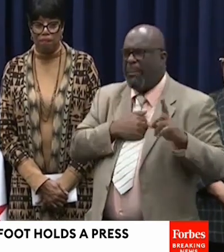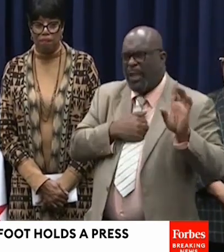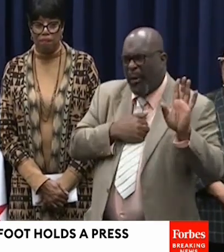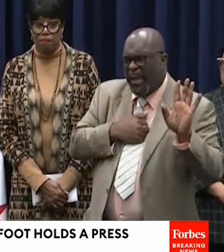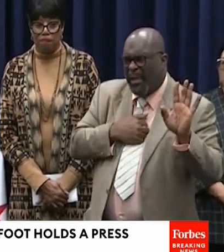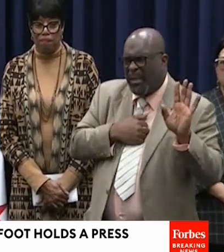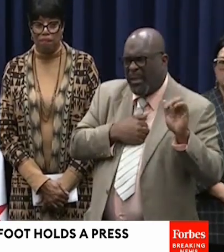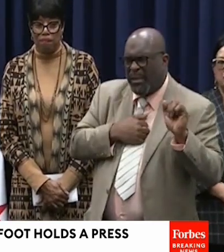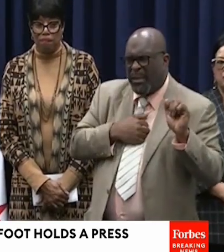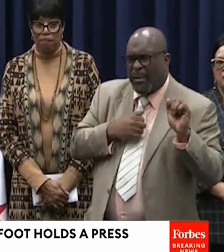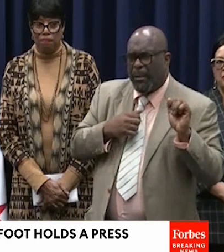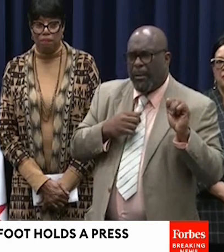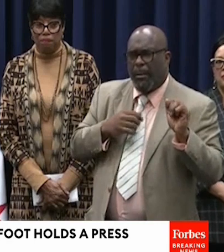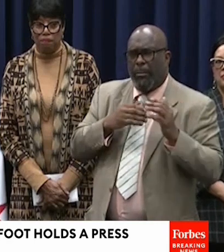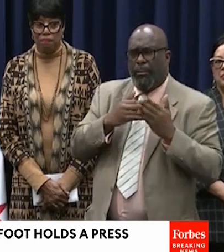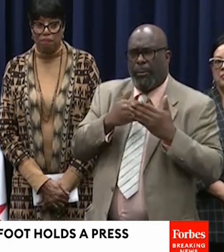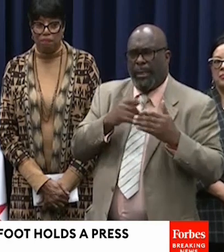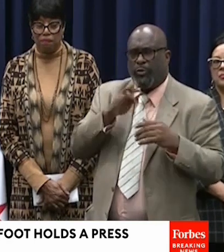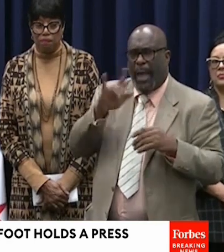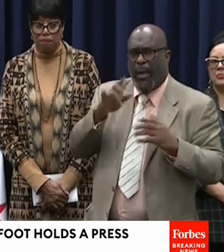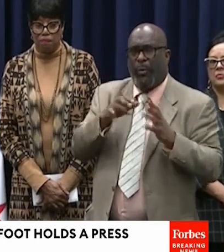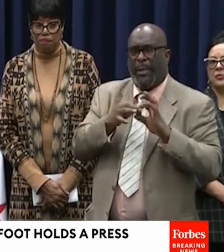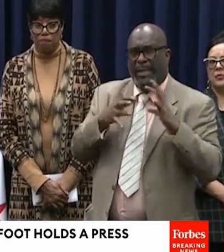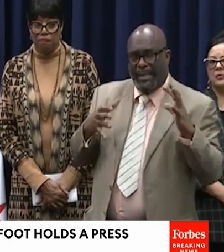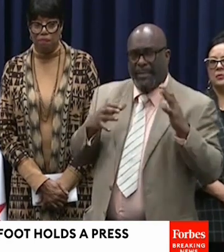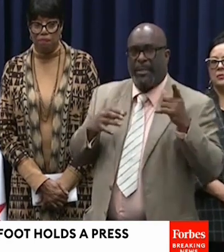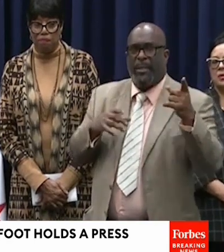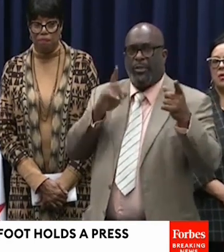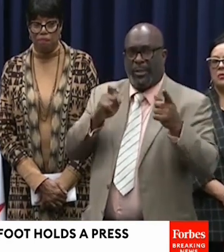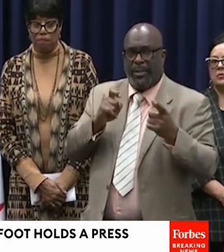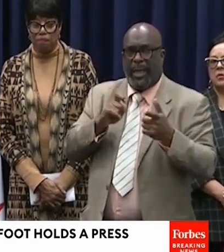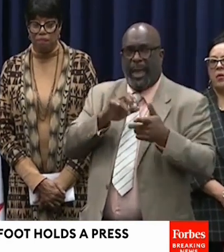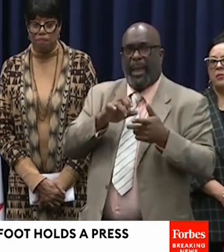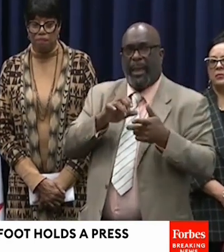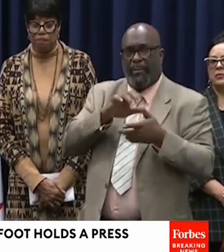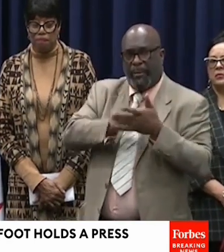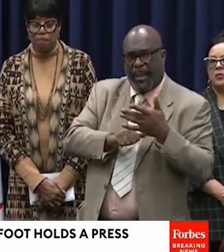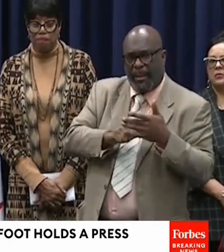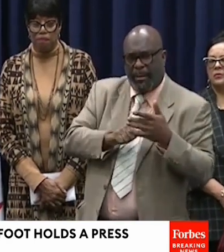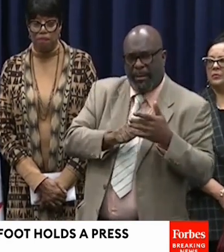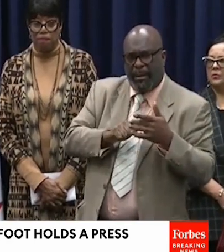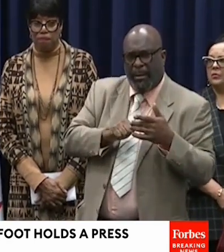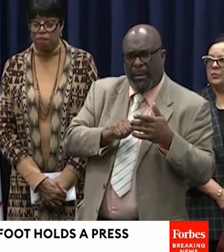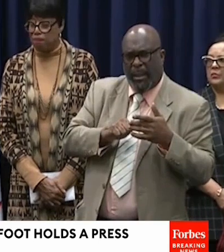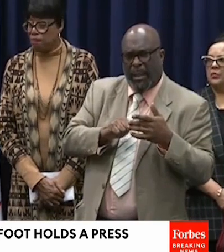specifically are you calling for to change? Should Democrats amend or repeal it? Should voters not retain certain judges?